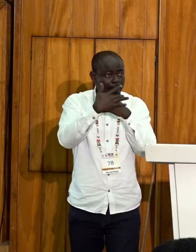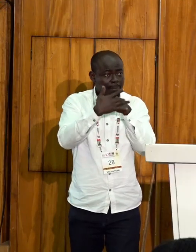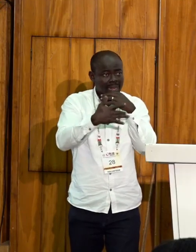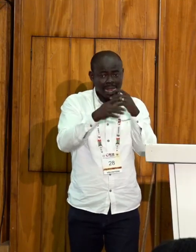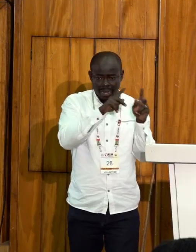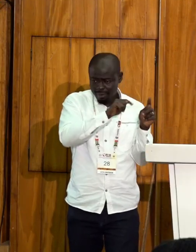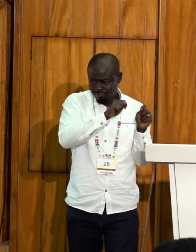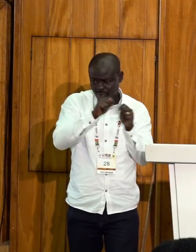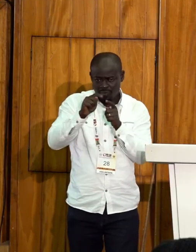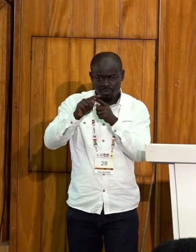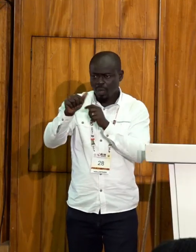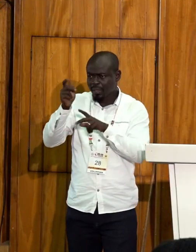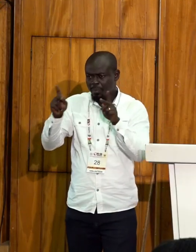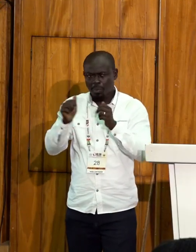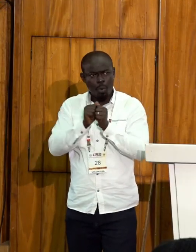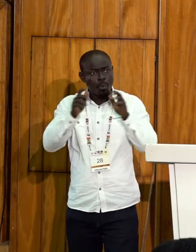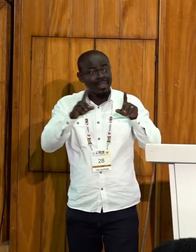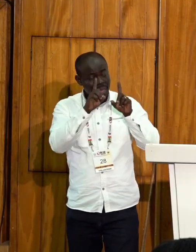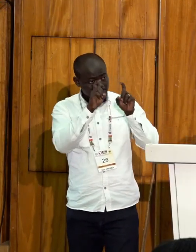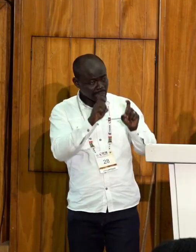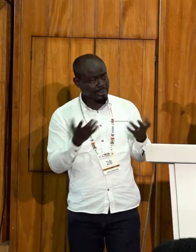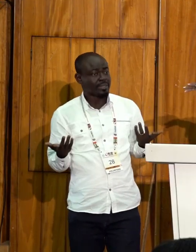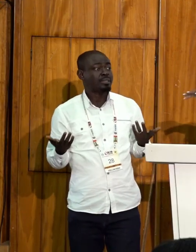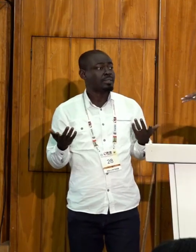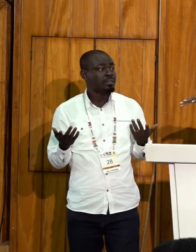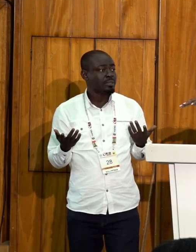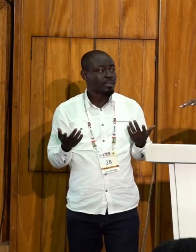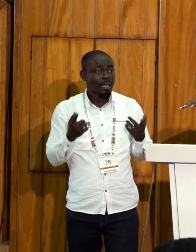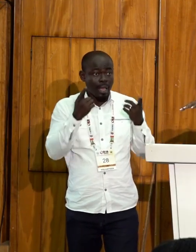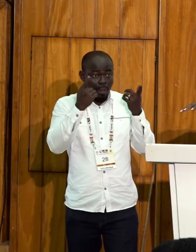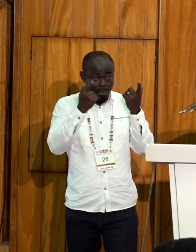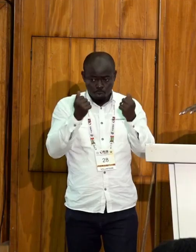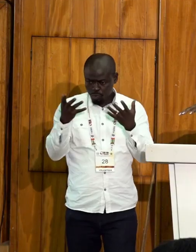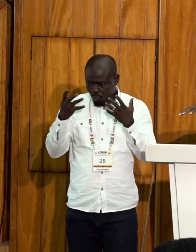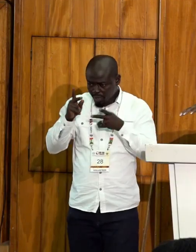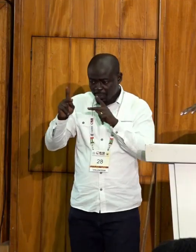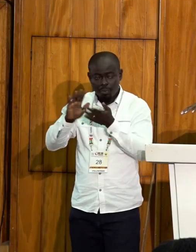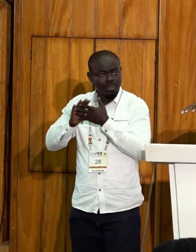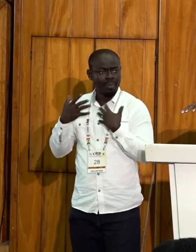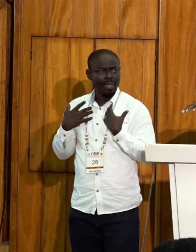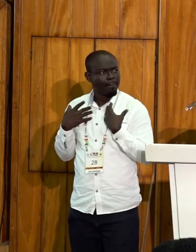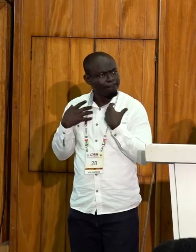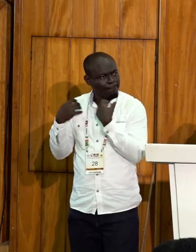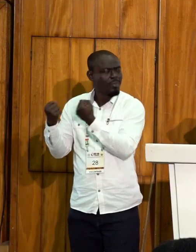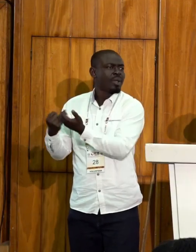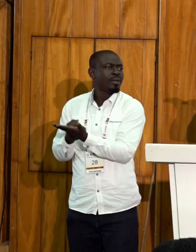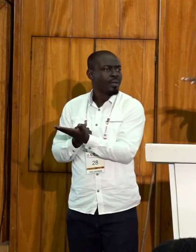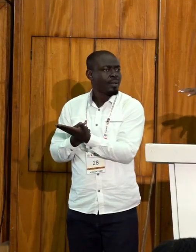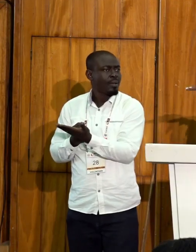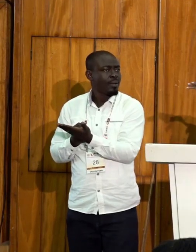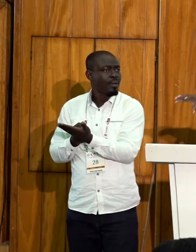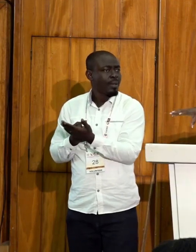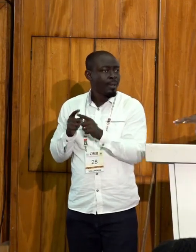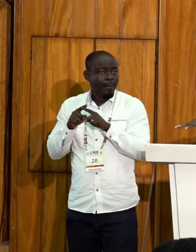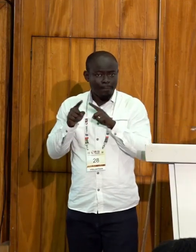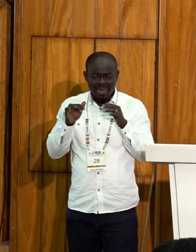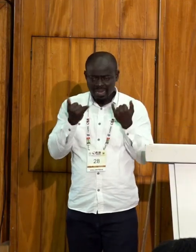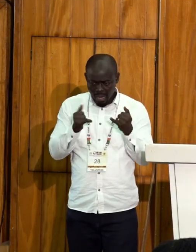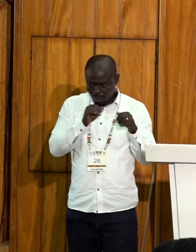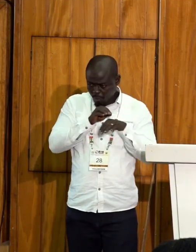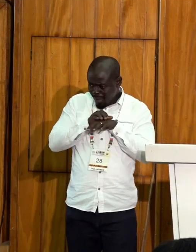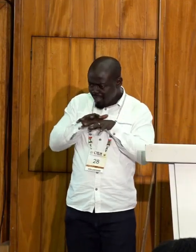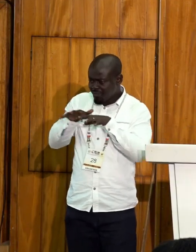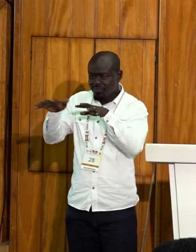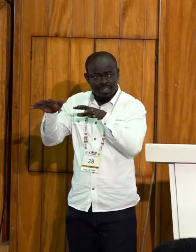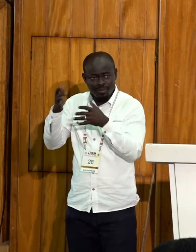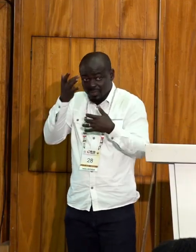transfusing people without testing it, because we want them to get better. Yet we are now infecting them,